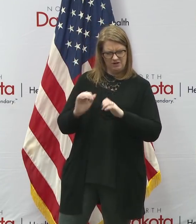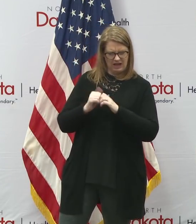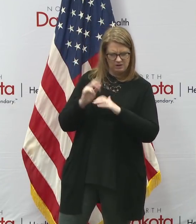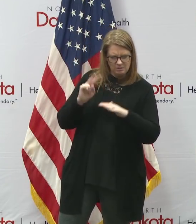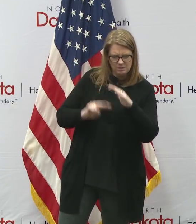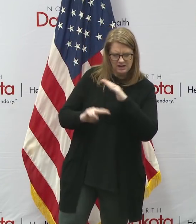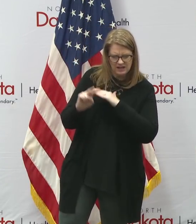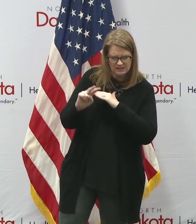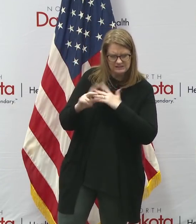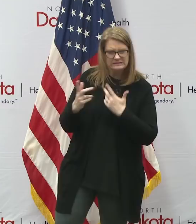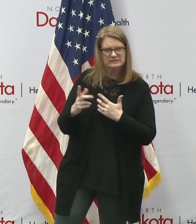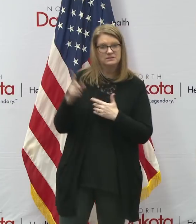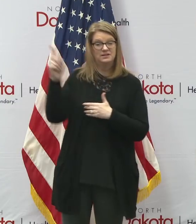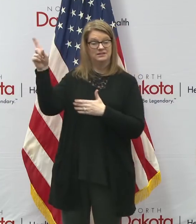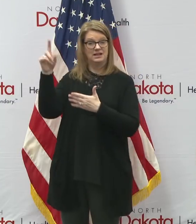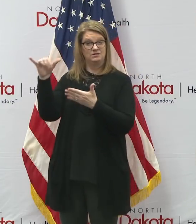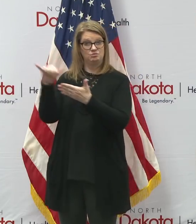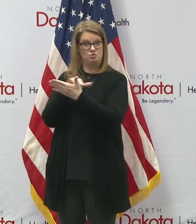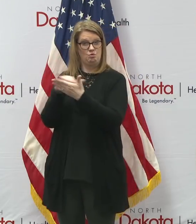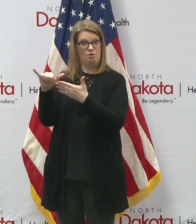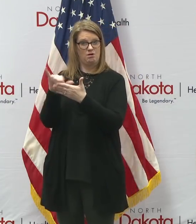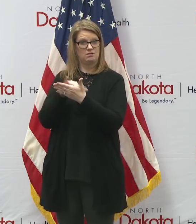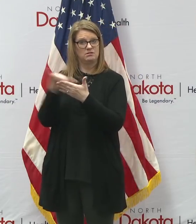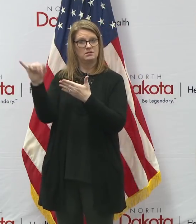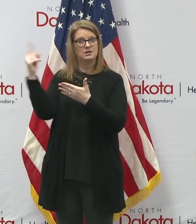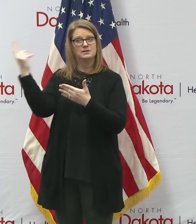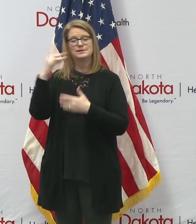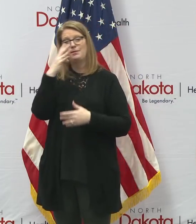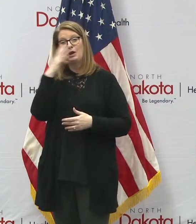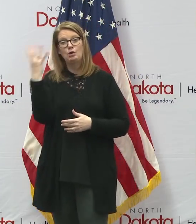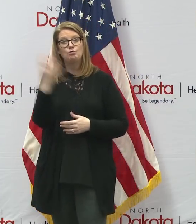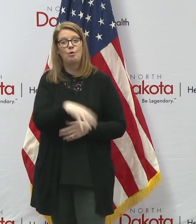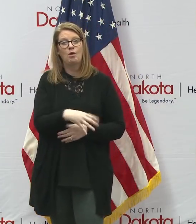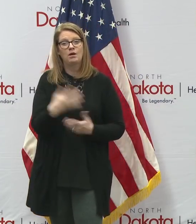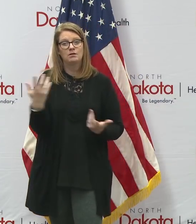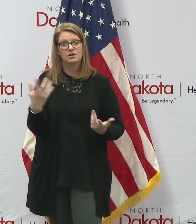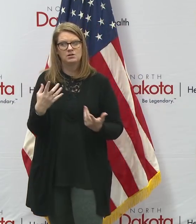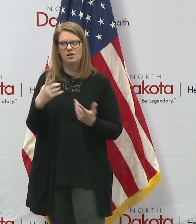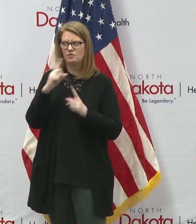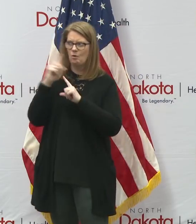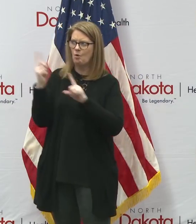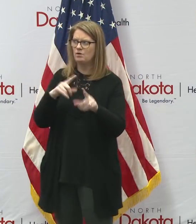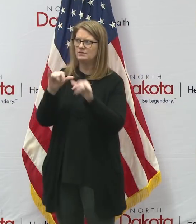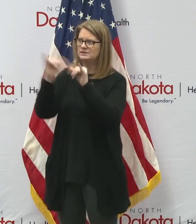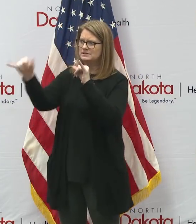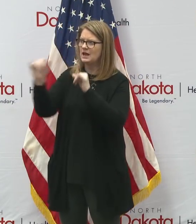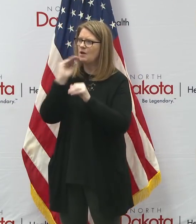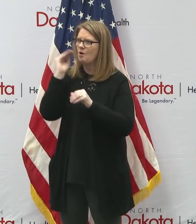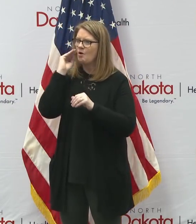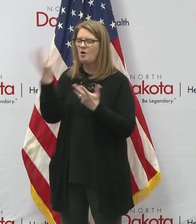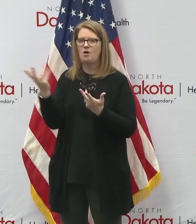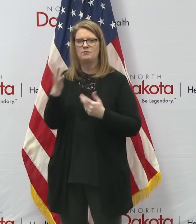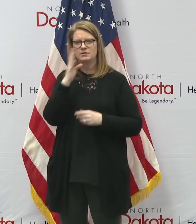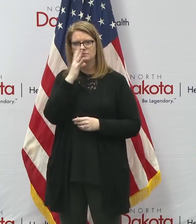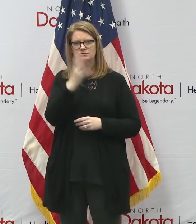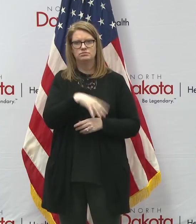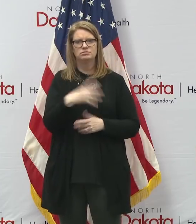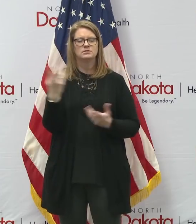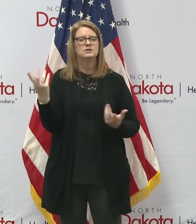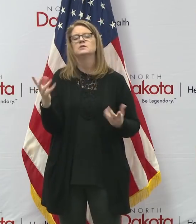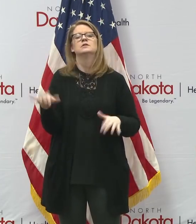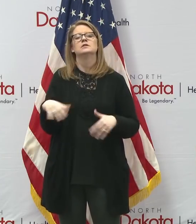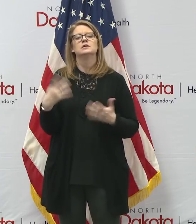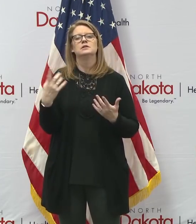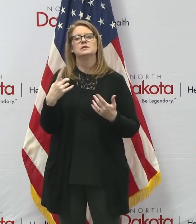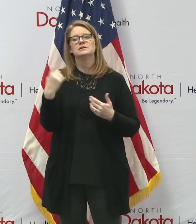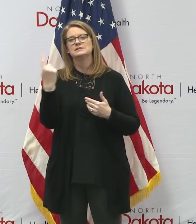New York, if someone is ignoring the orders that are given, and then because you don't know anybody that's sick, and suddenly you know someone who's sick, and then you